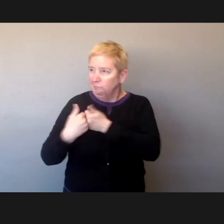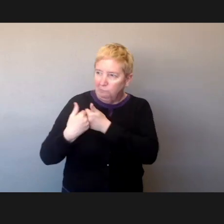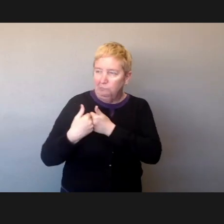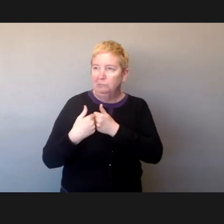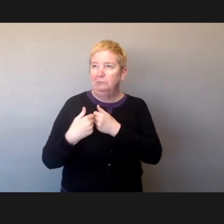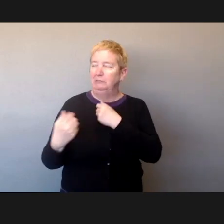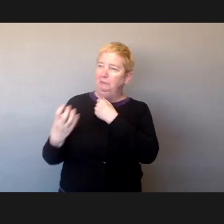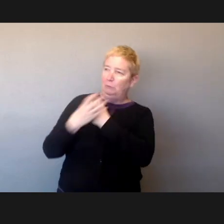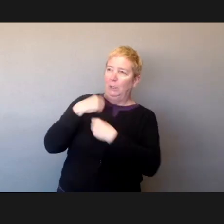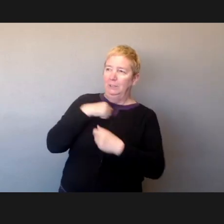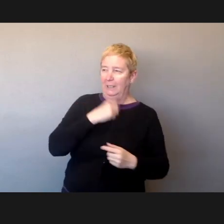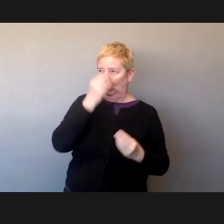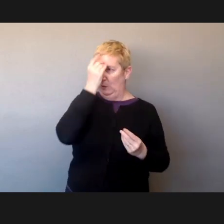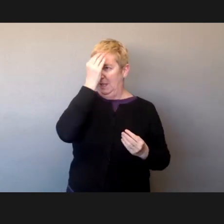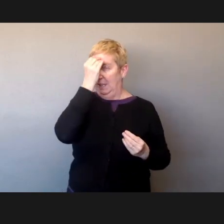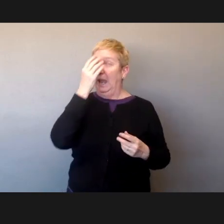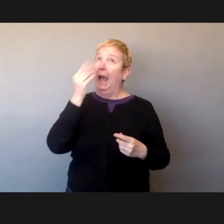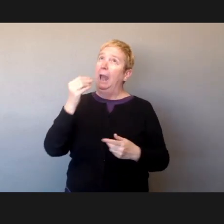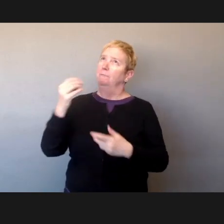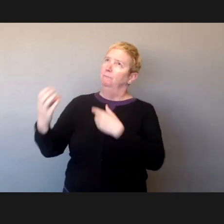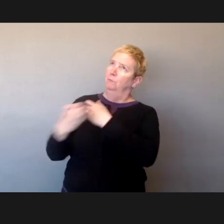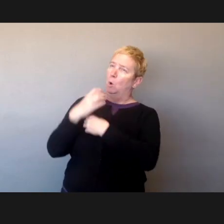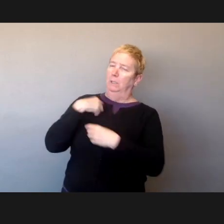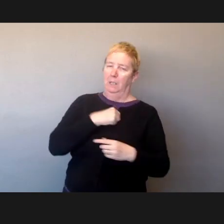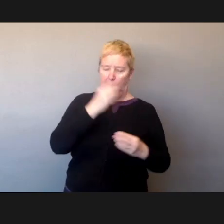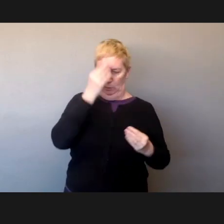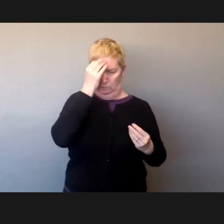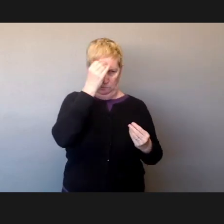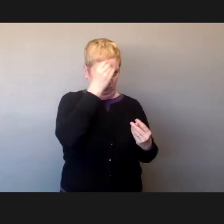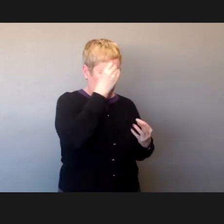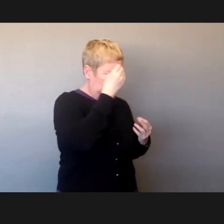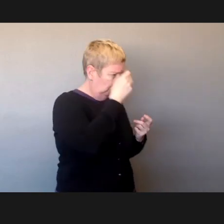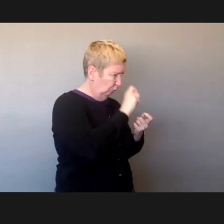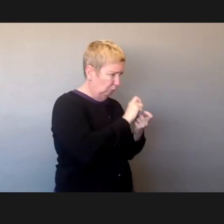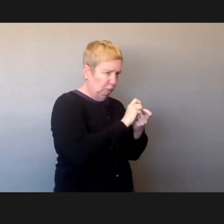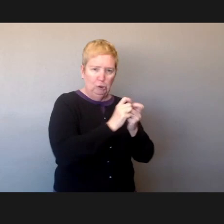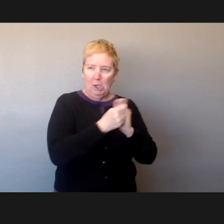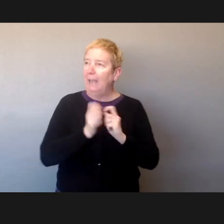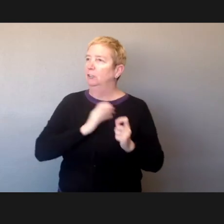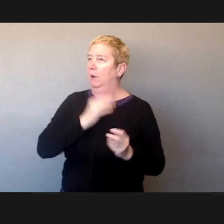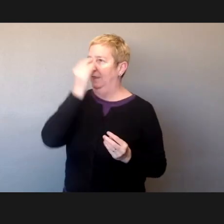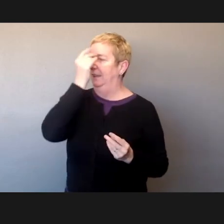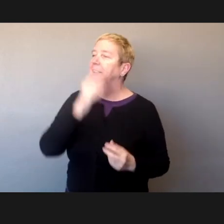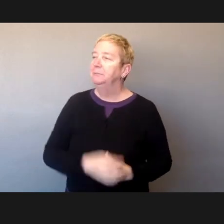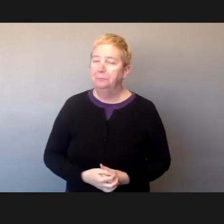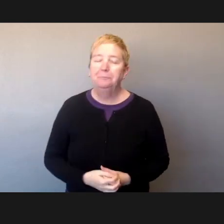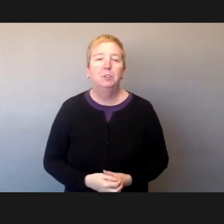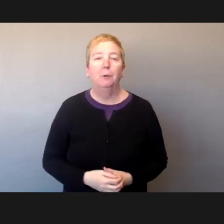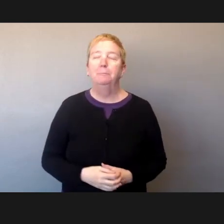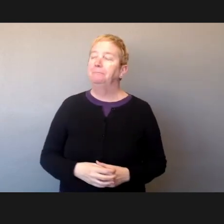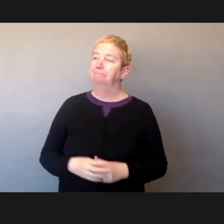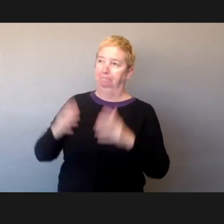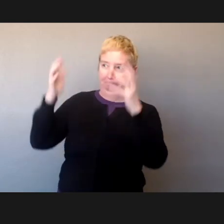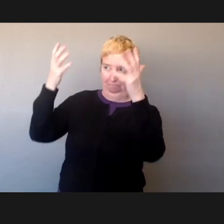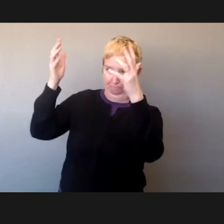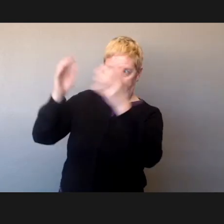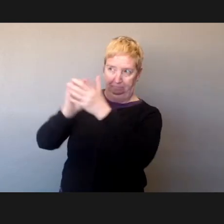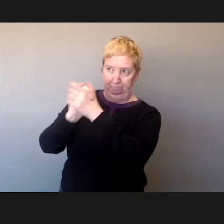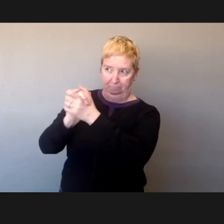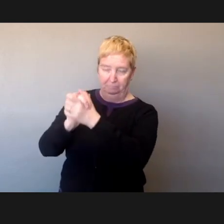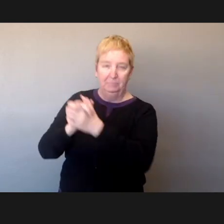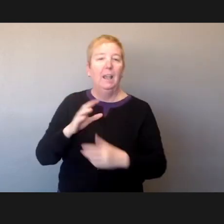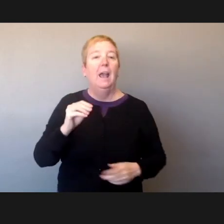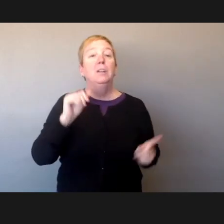think, and often think differently in ways that lead us to new solutions. So I wanted to give a big shout out. And tomorrow in my